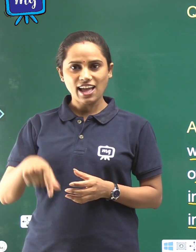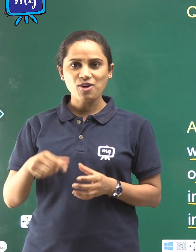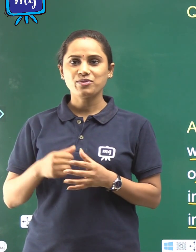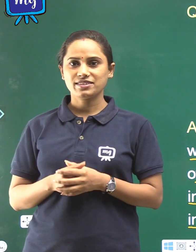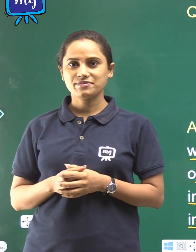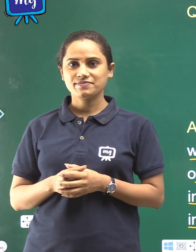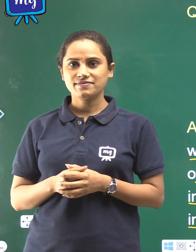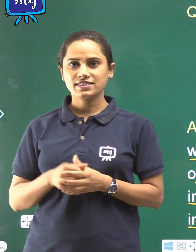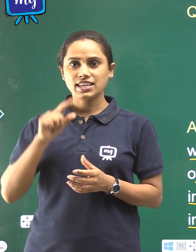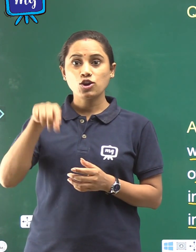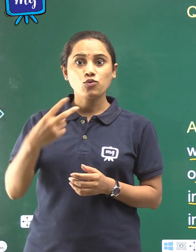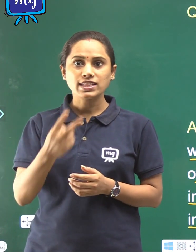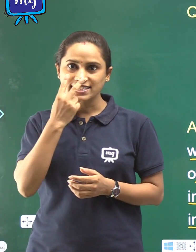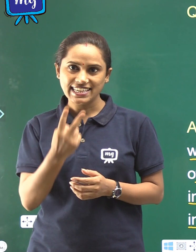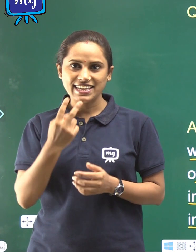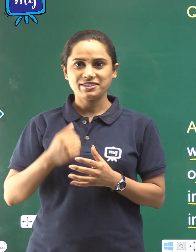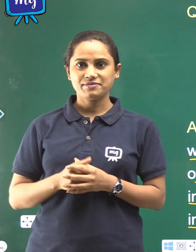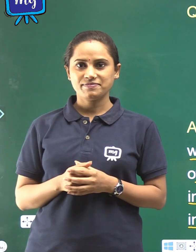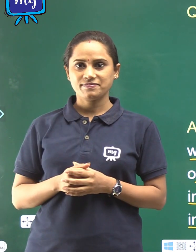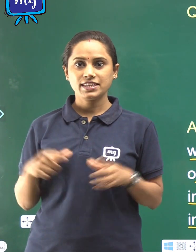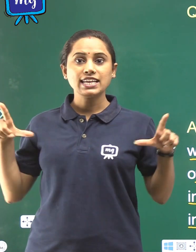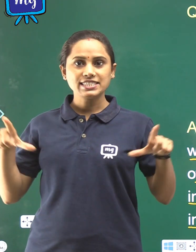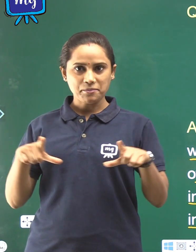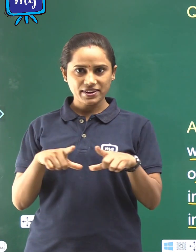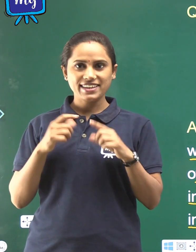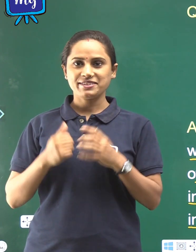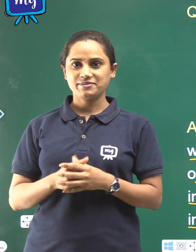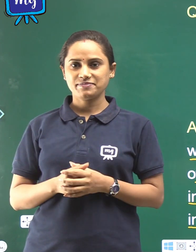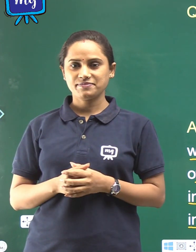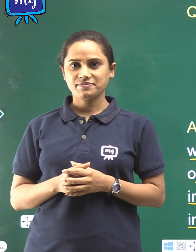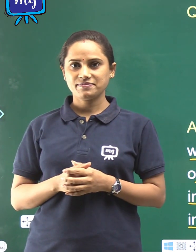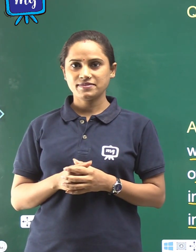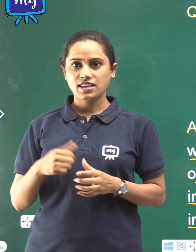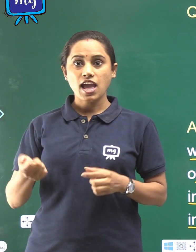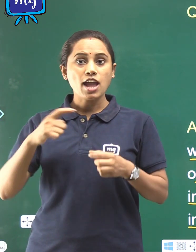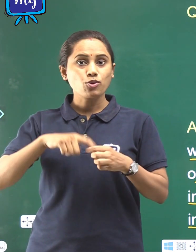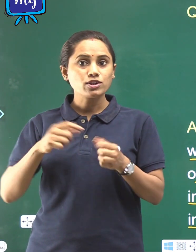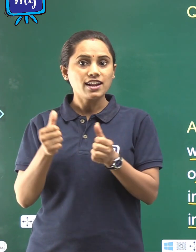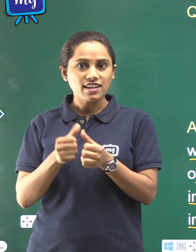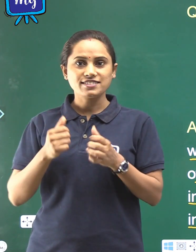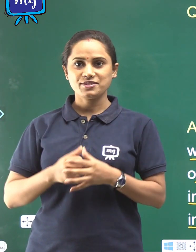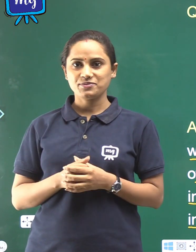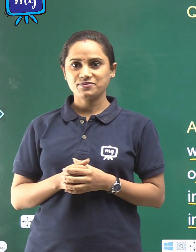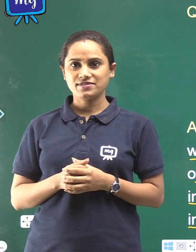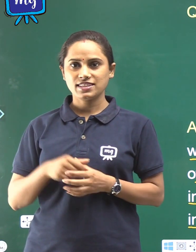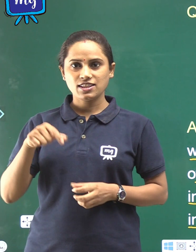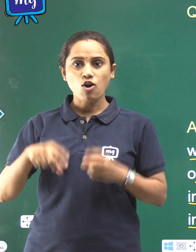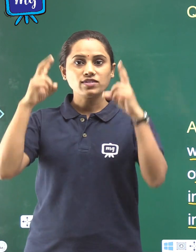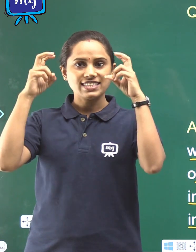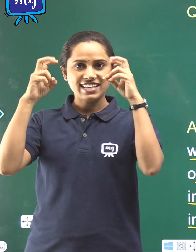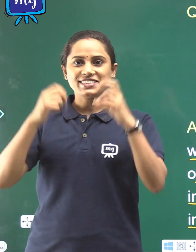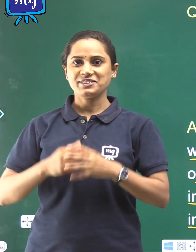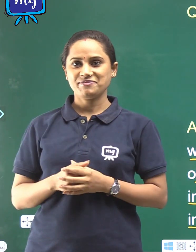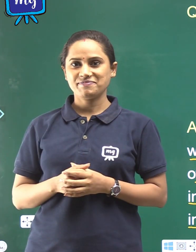Now you will see summary and question answer of this